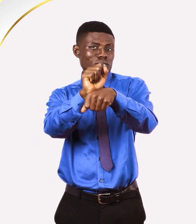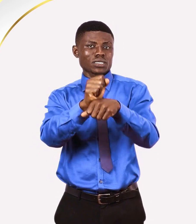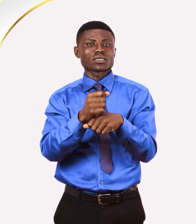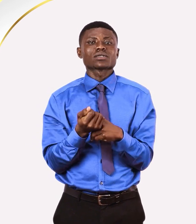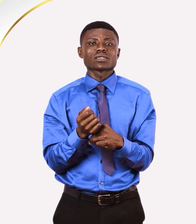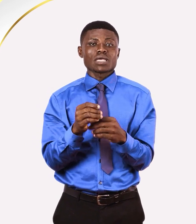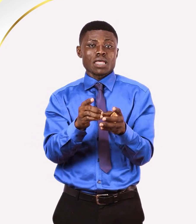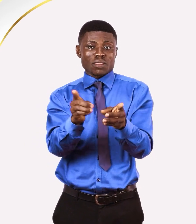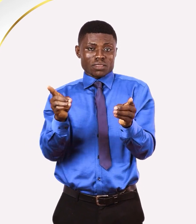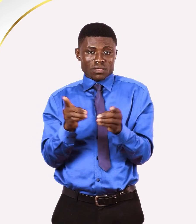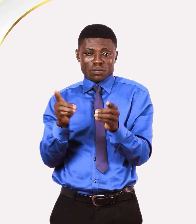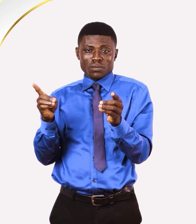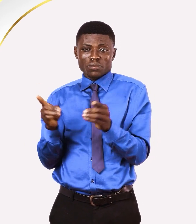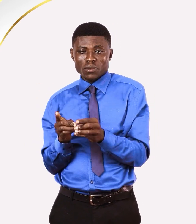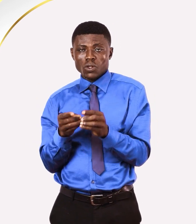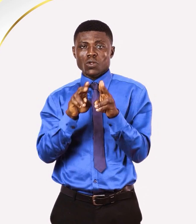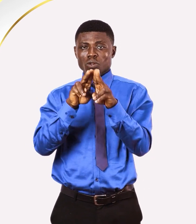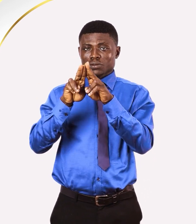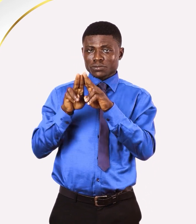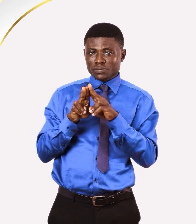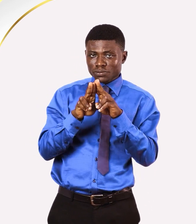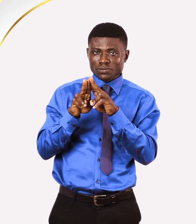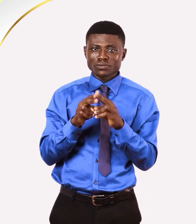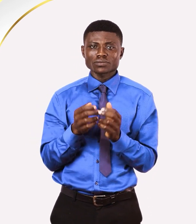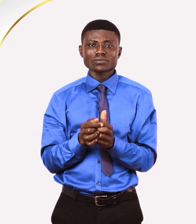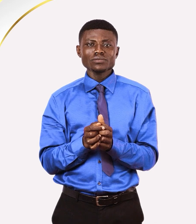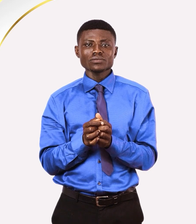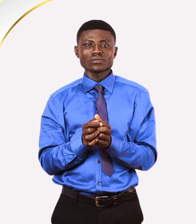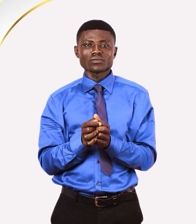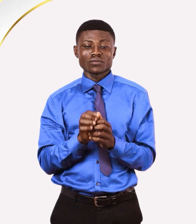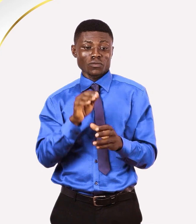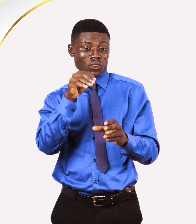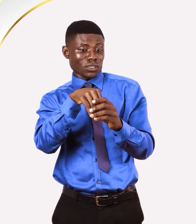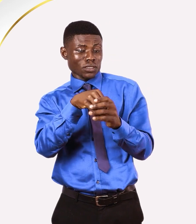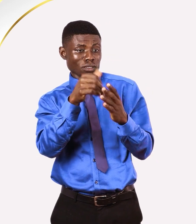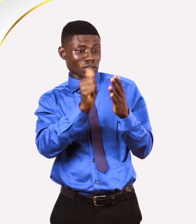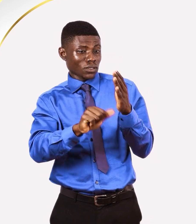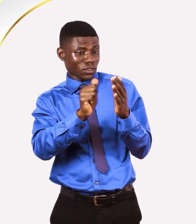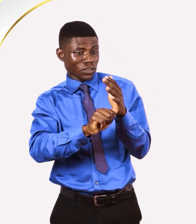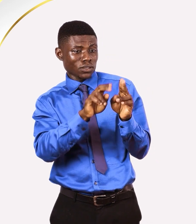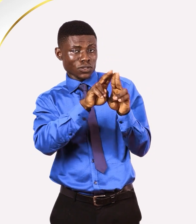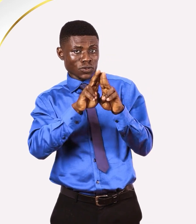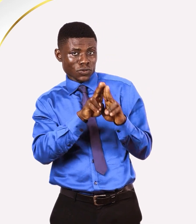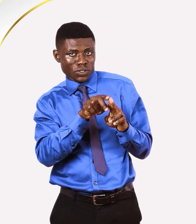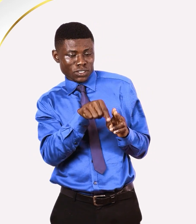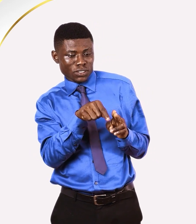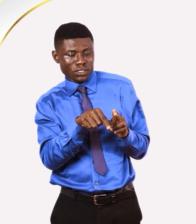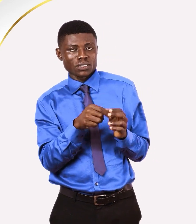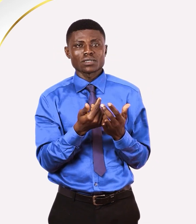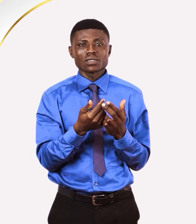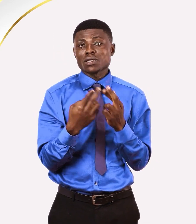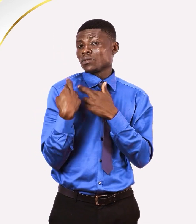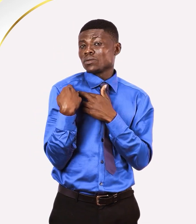mandate. Department or unit. Internal Audit Unit.